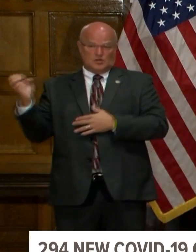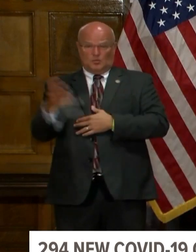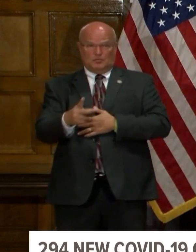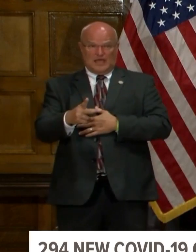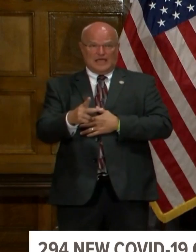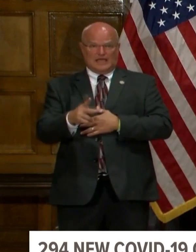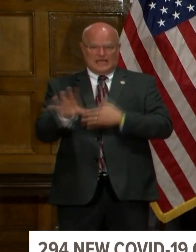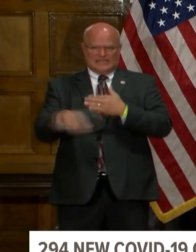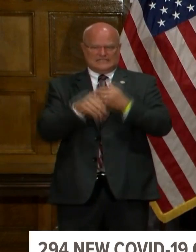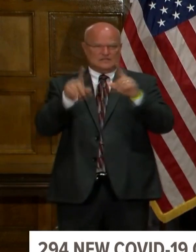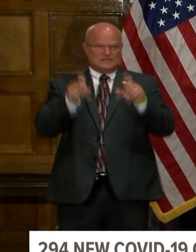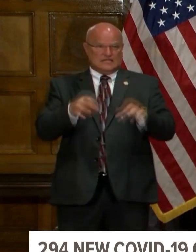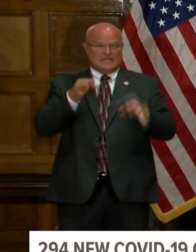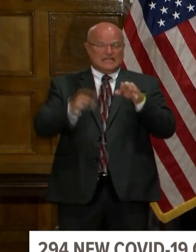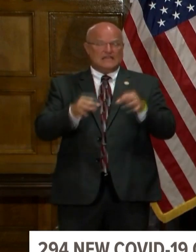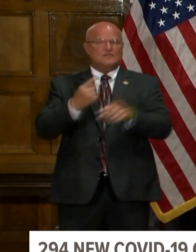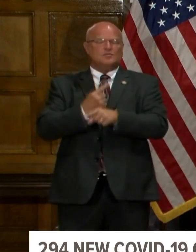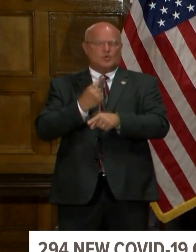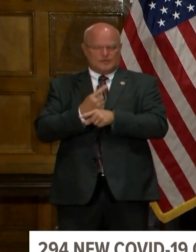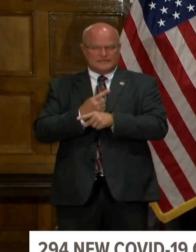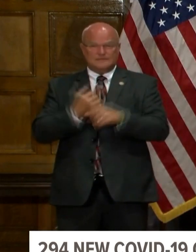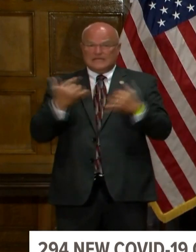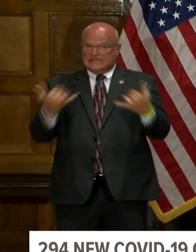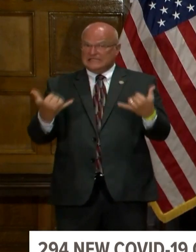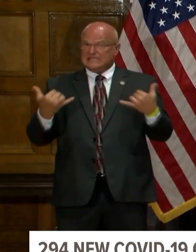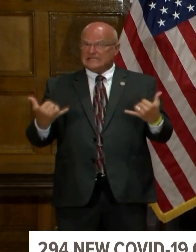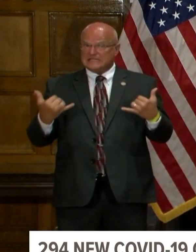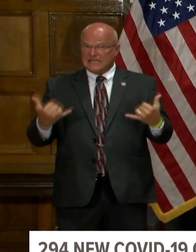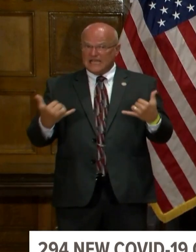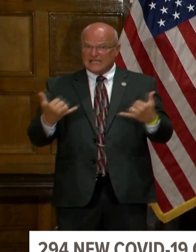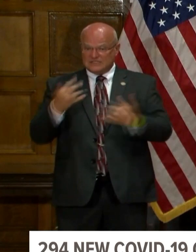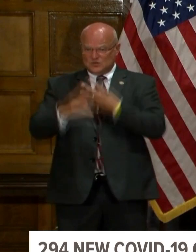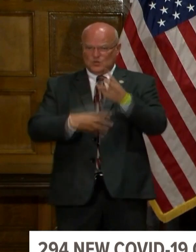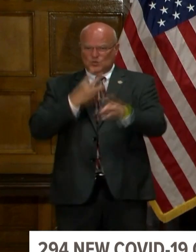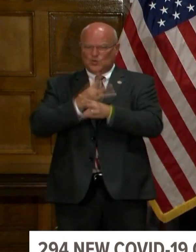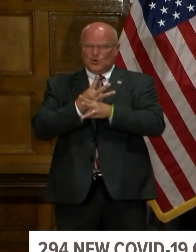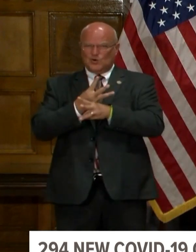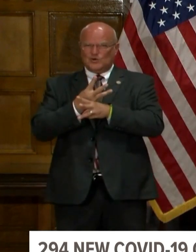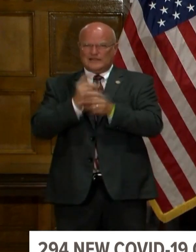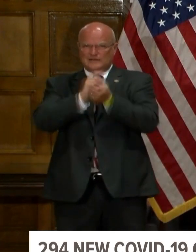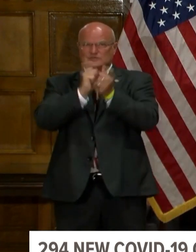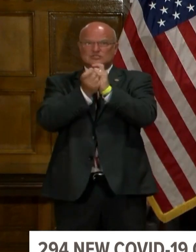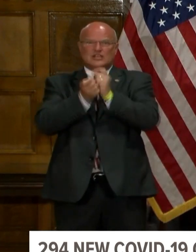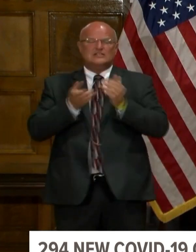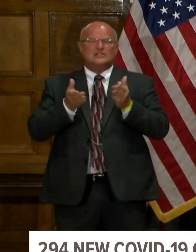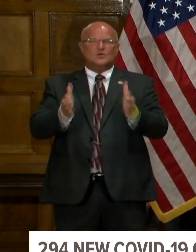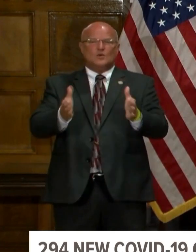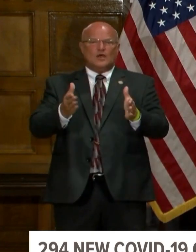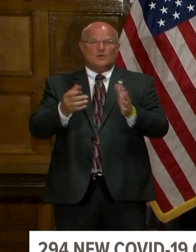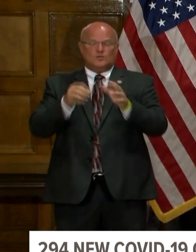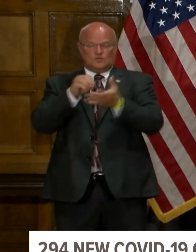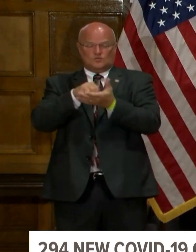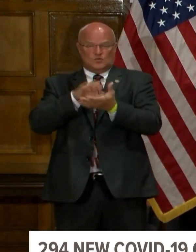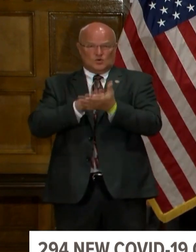and you do additional testing if appropriate. Today, in today's world now, with the change in the way we're recording positives